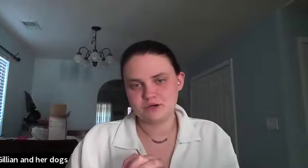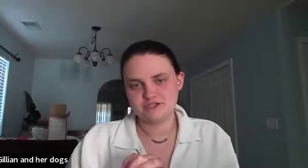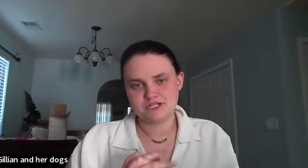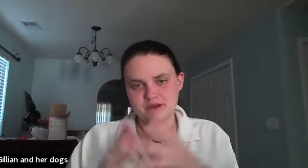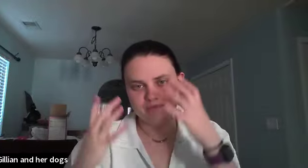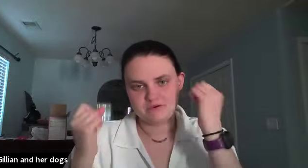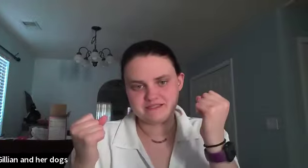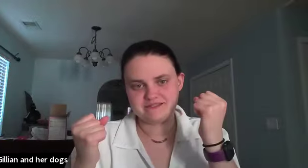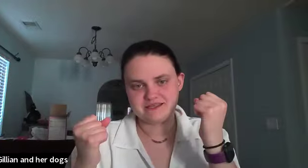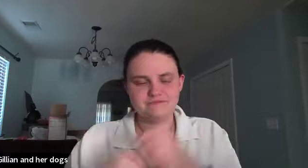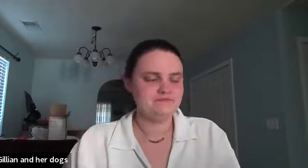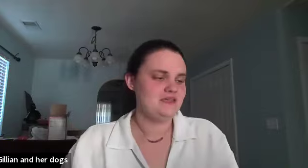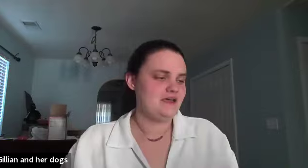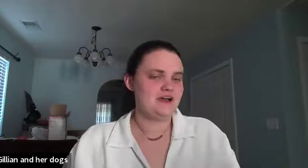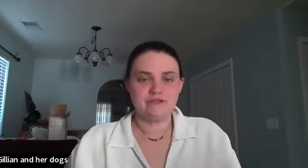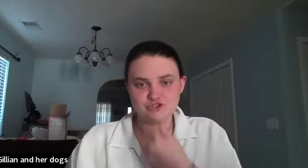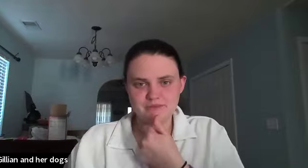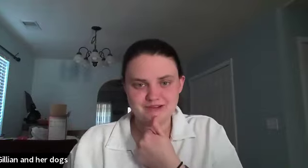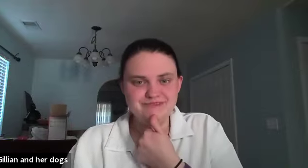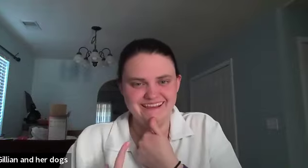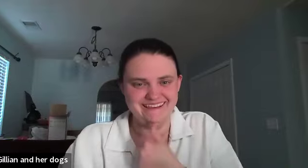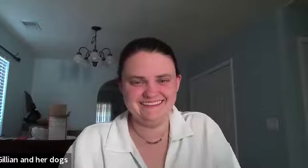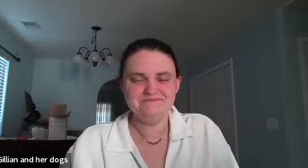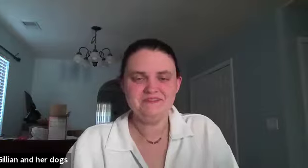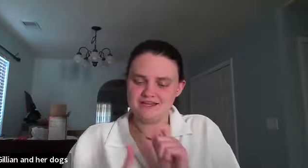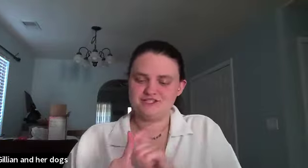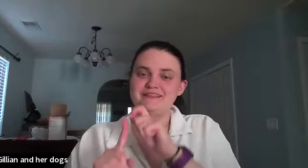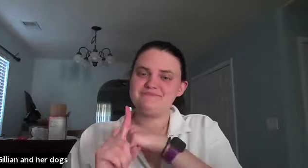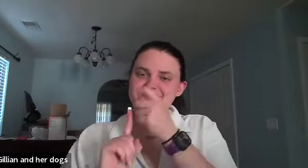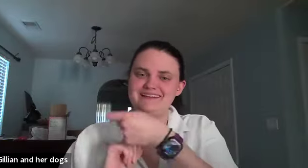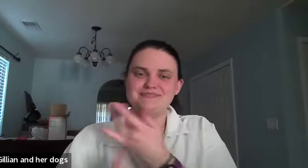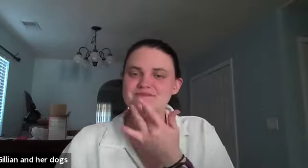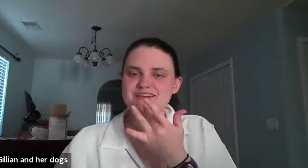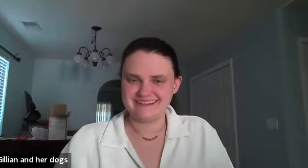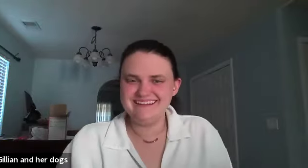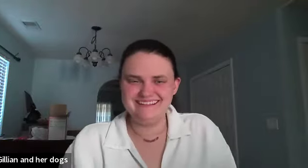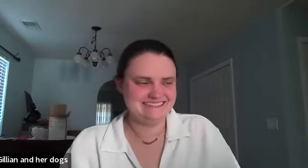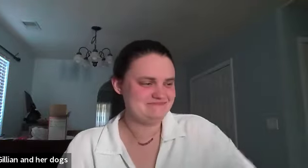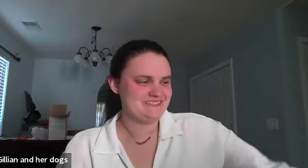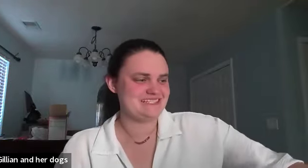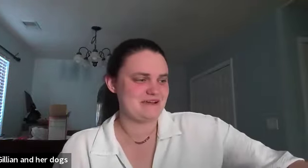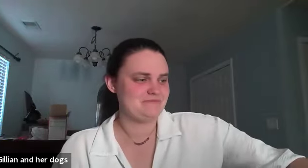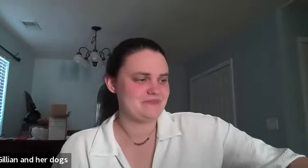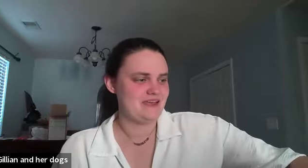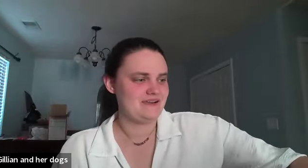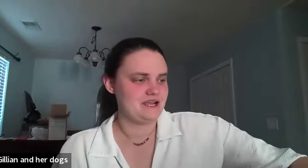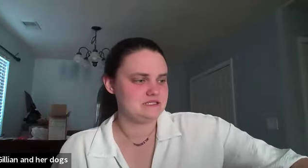worry too much about memorizing the sign, like strawberry. I was gonna be like banana. That's my favorite. So, all right, so